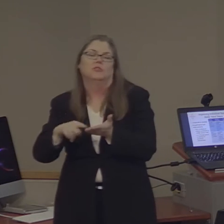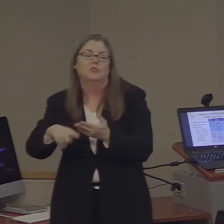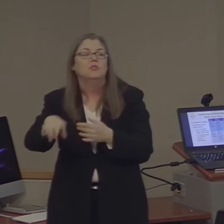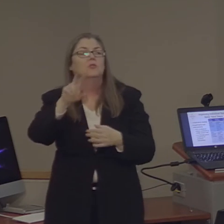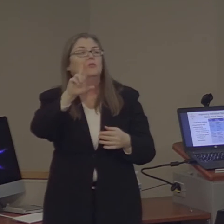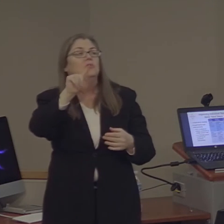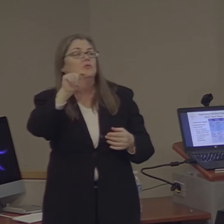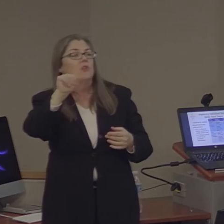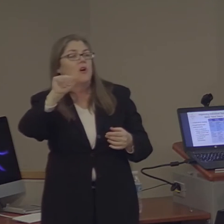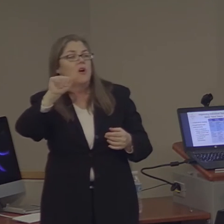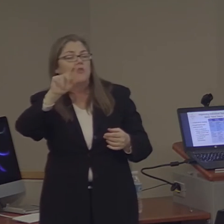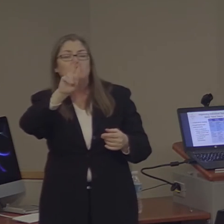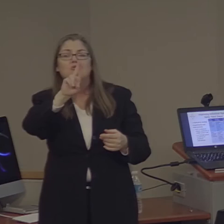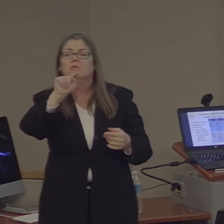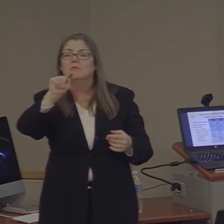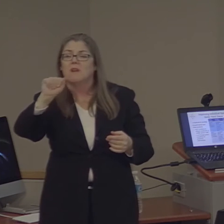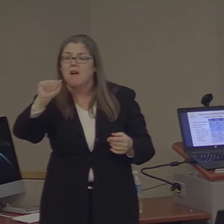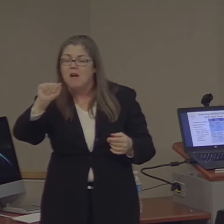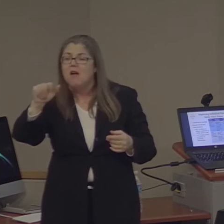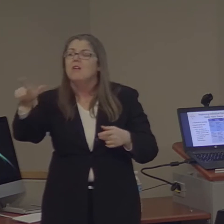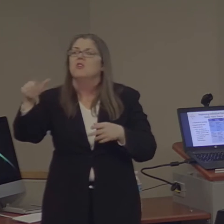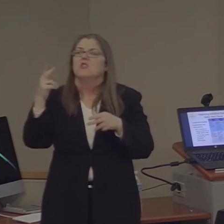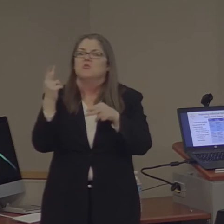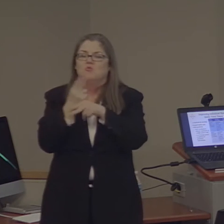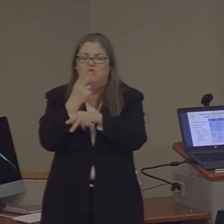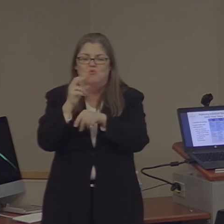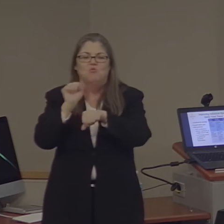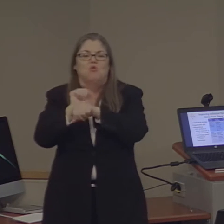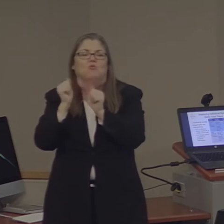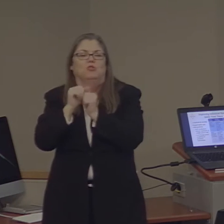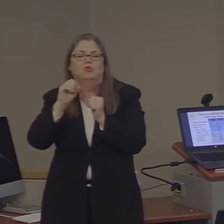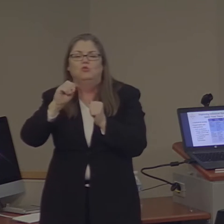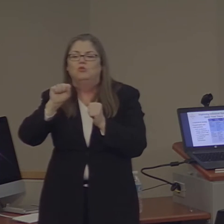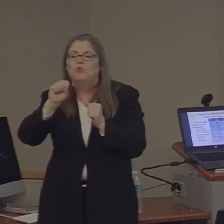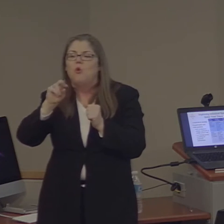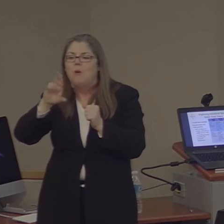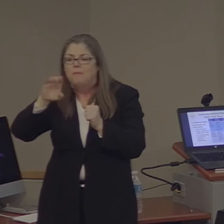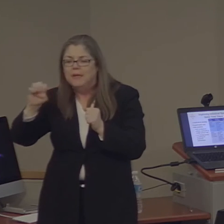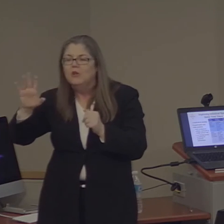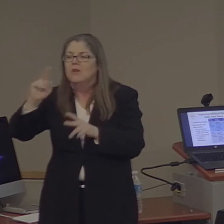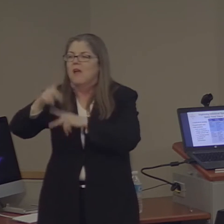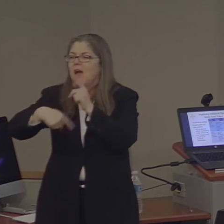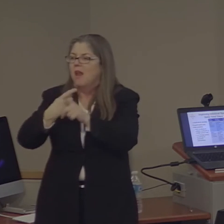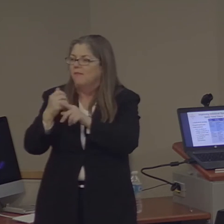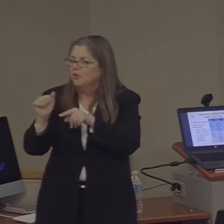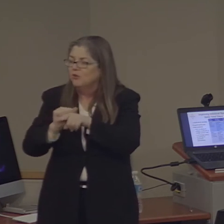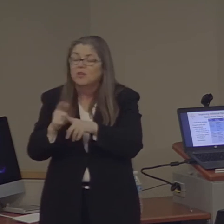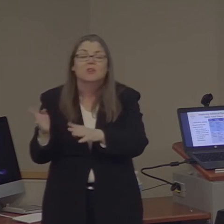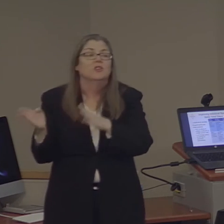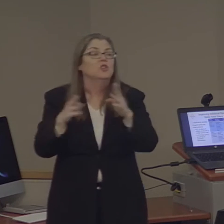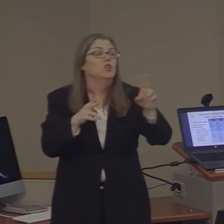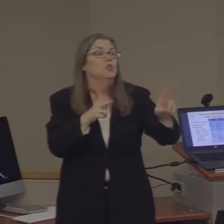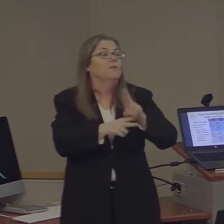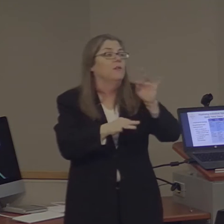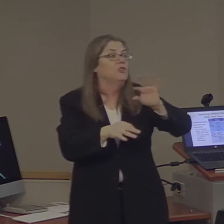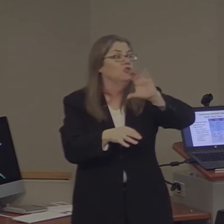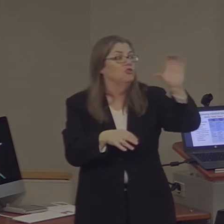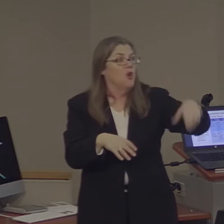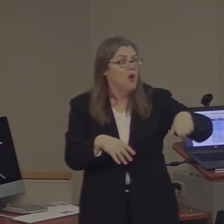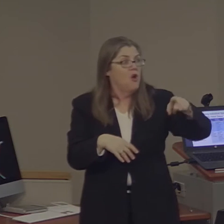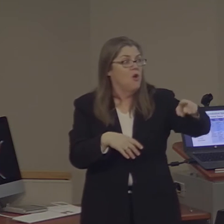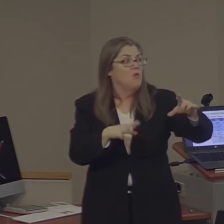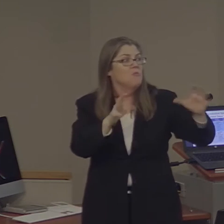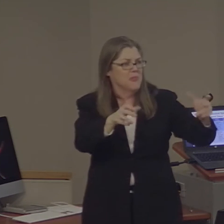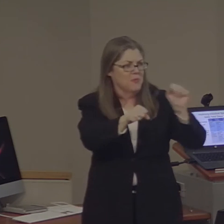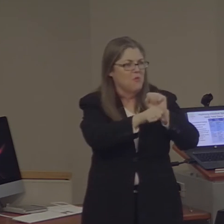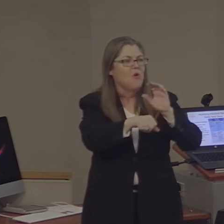is working with Cheryl Sorby on an evaluation of her kind of training. The University of Chicago group is working on